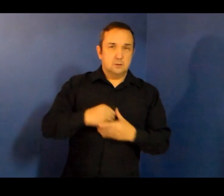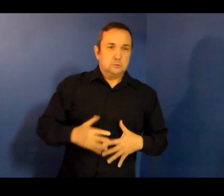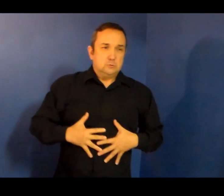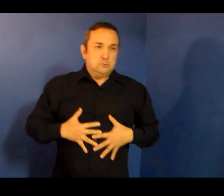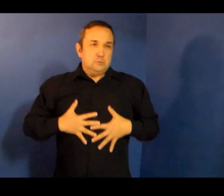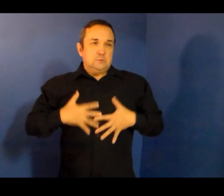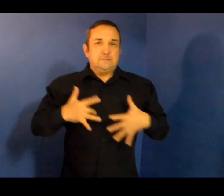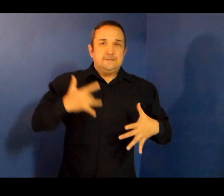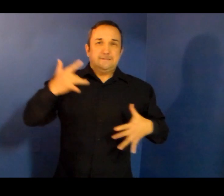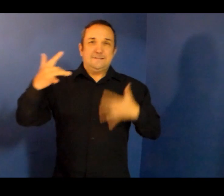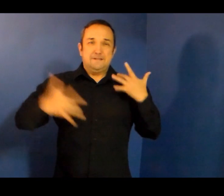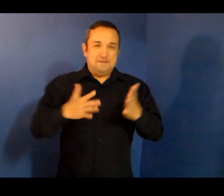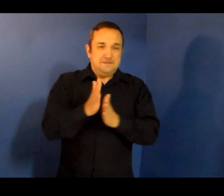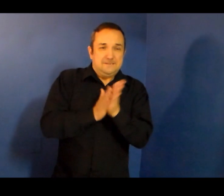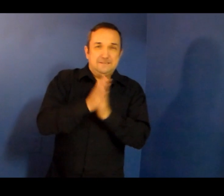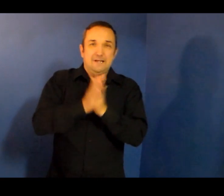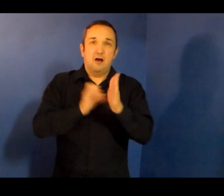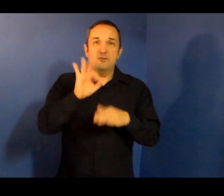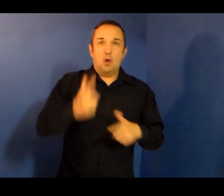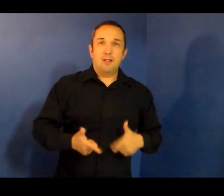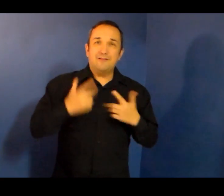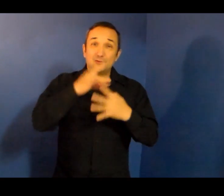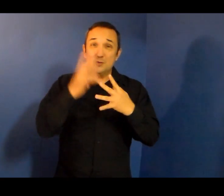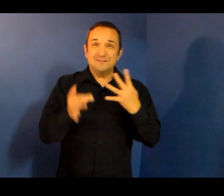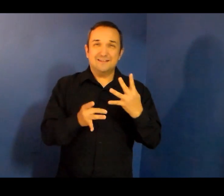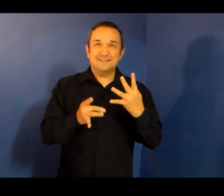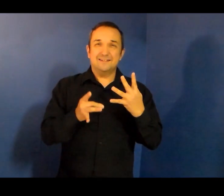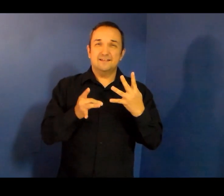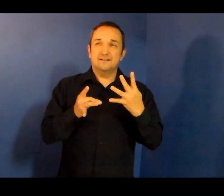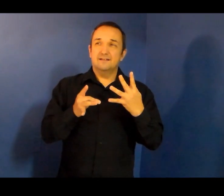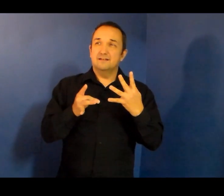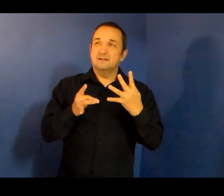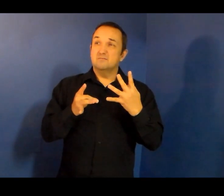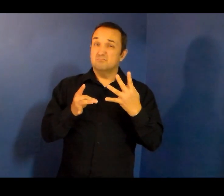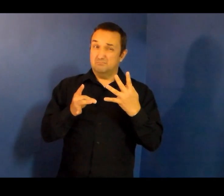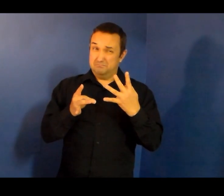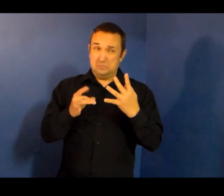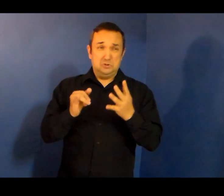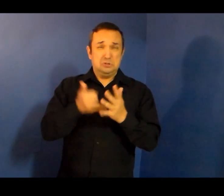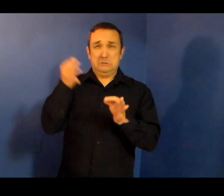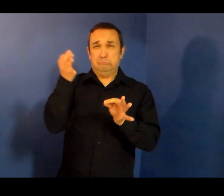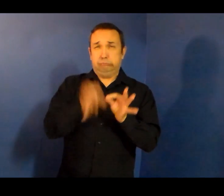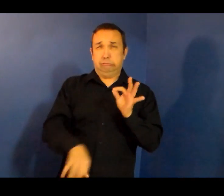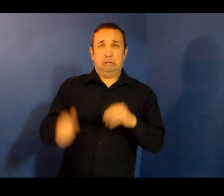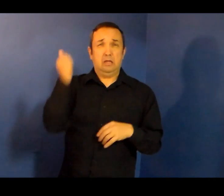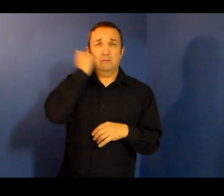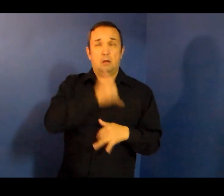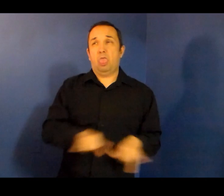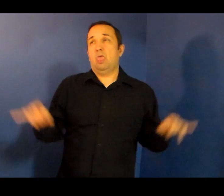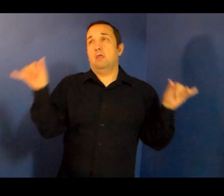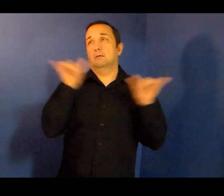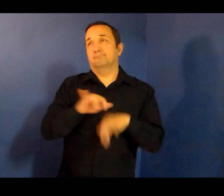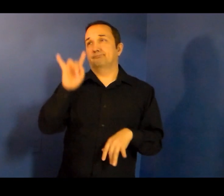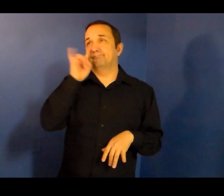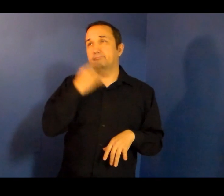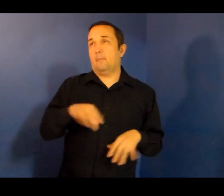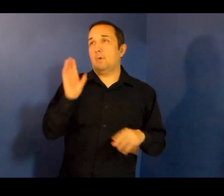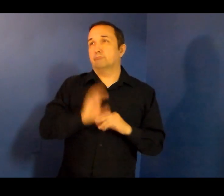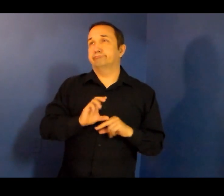and enthusiasm of your life choices? Do you simply go through your routine in an unconscious manner, or